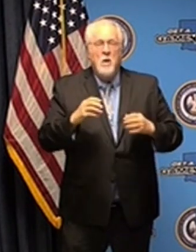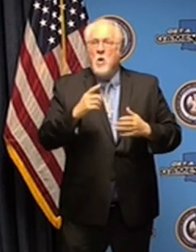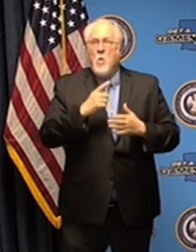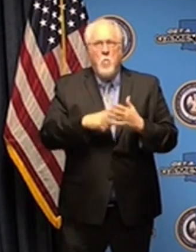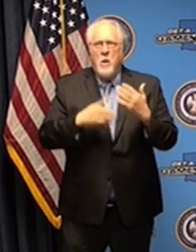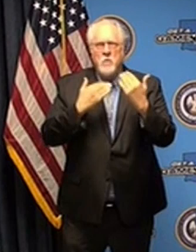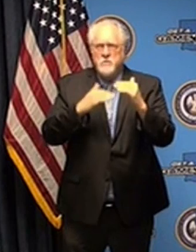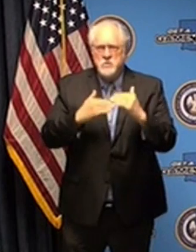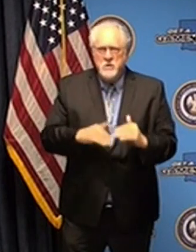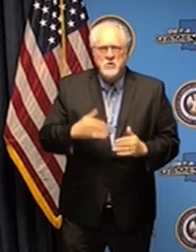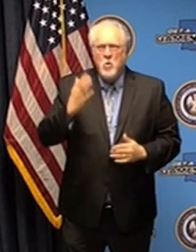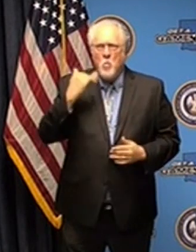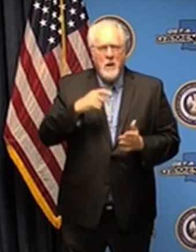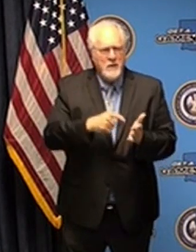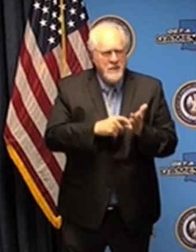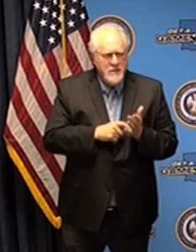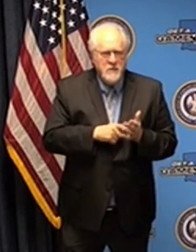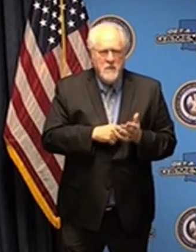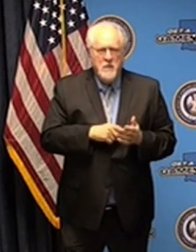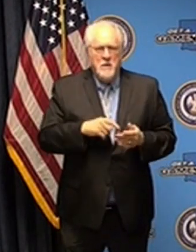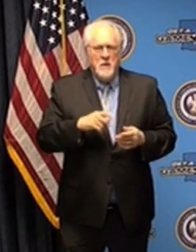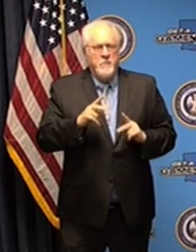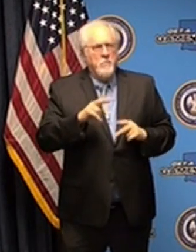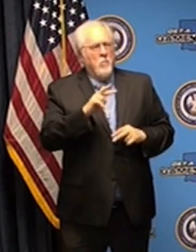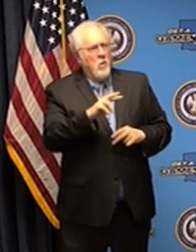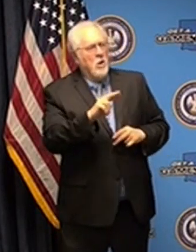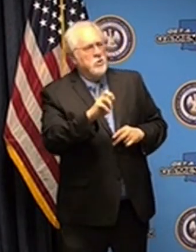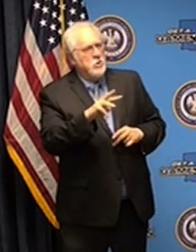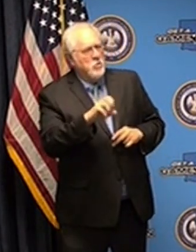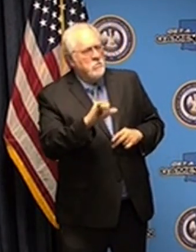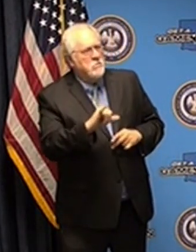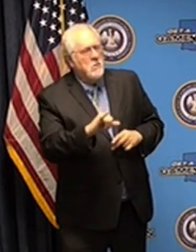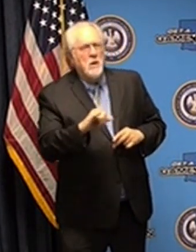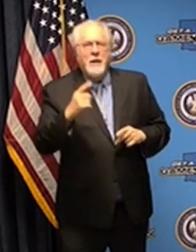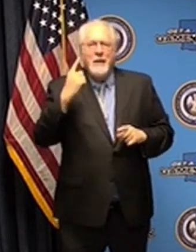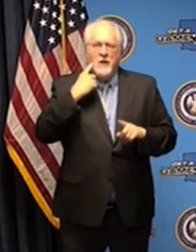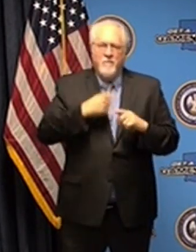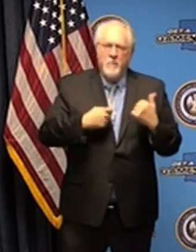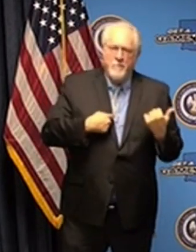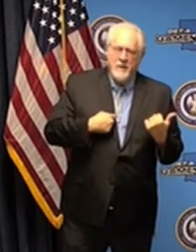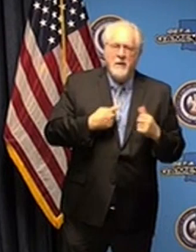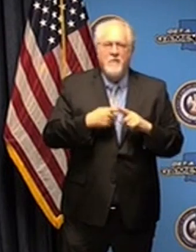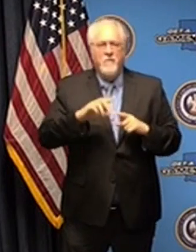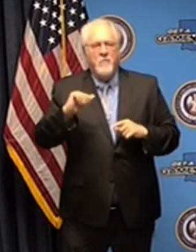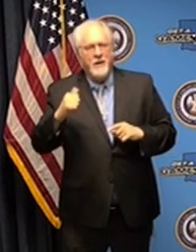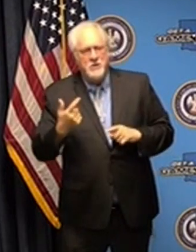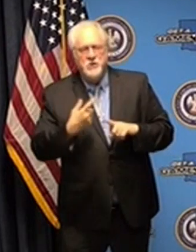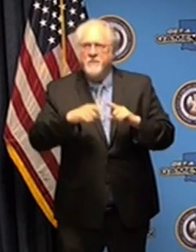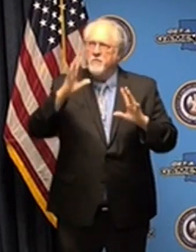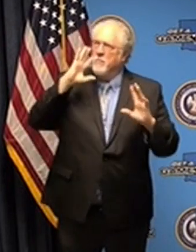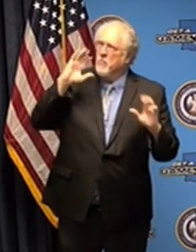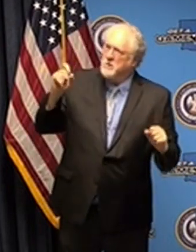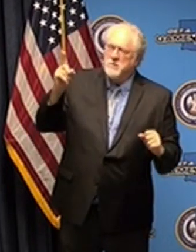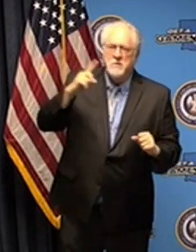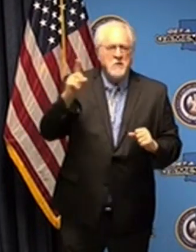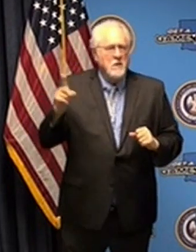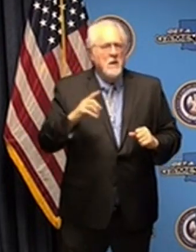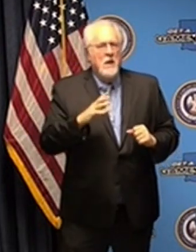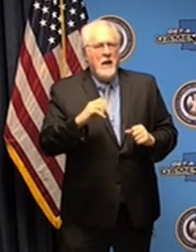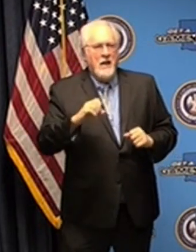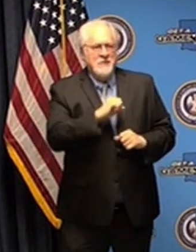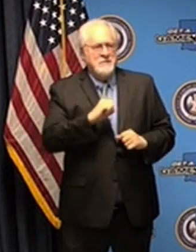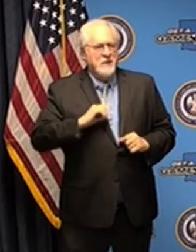these restrictions are, why they are necessary, as people watch the news, as they hear from me and from the Attorney General, from the President